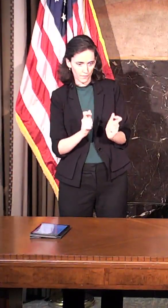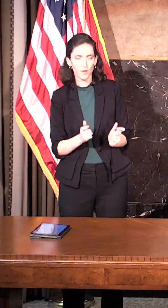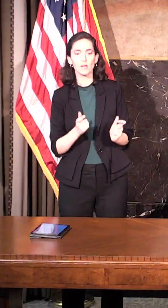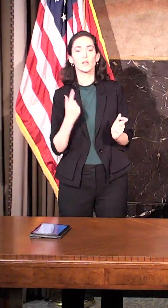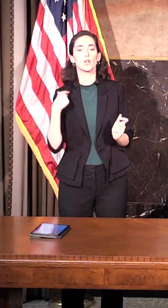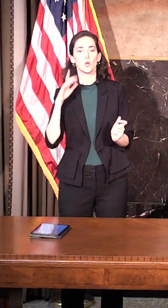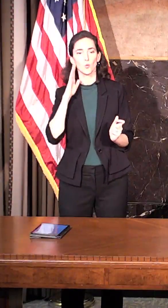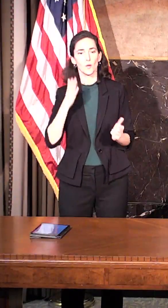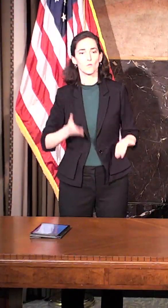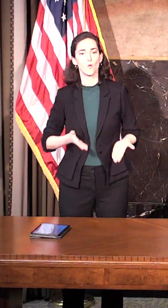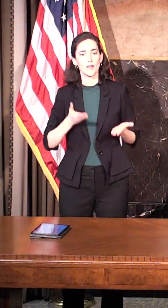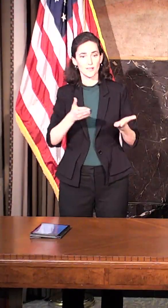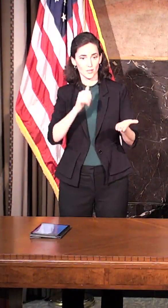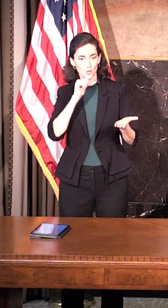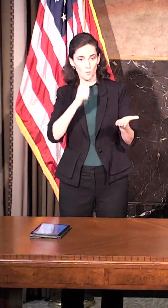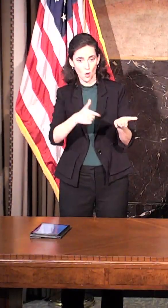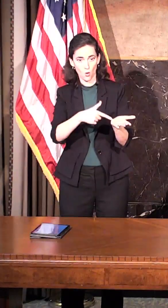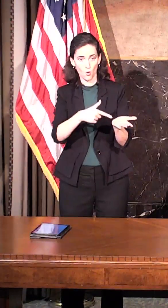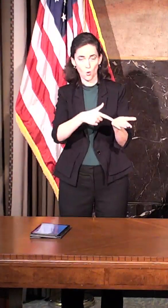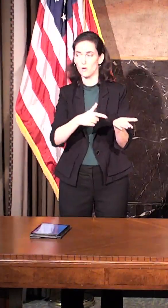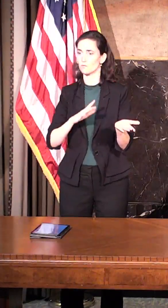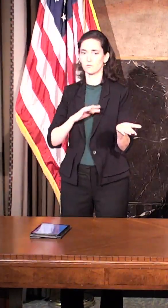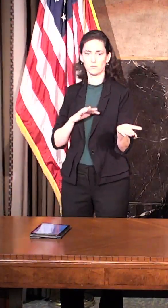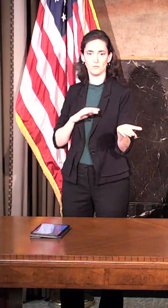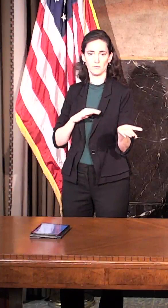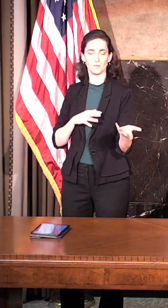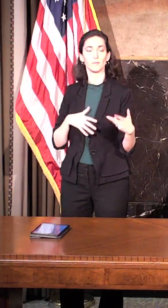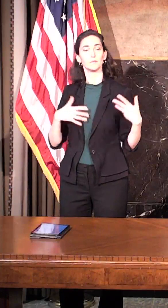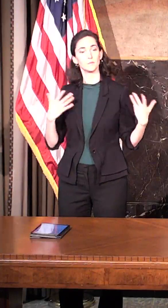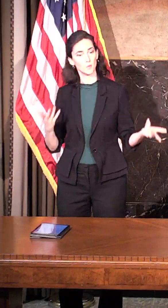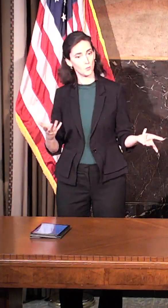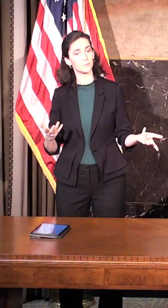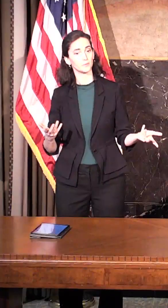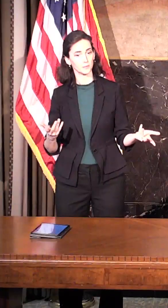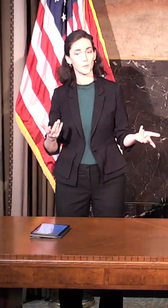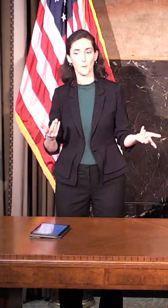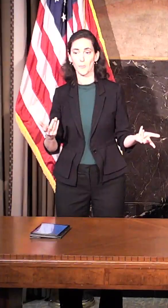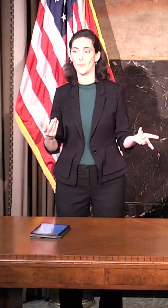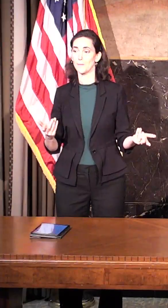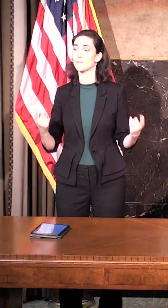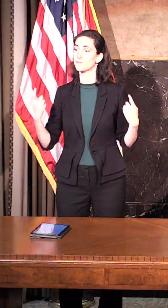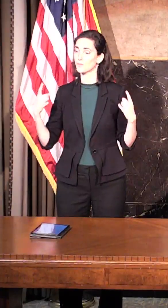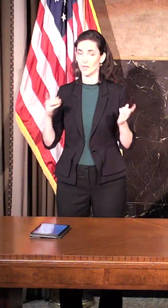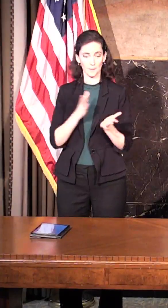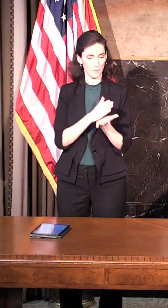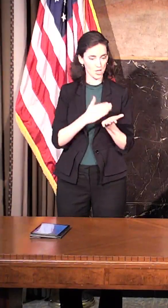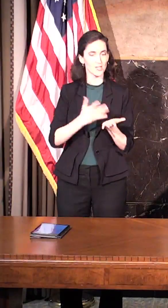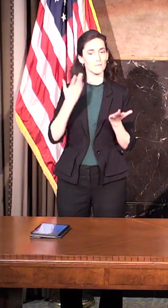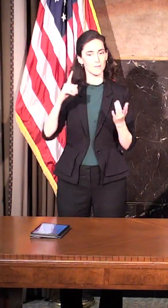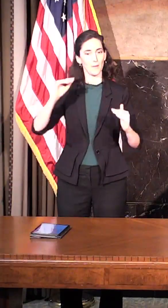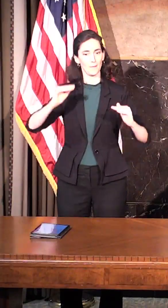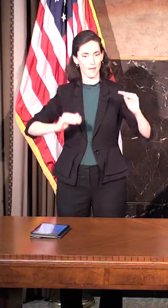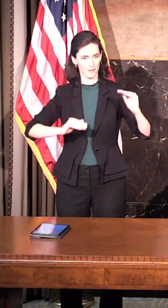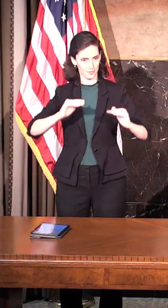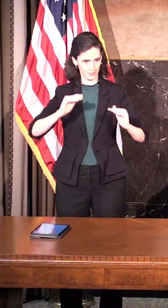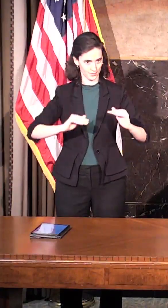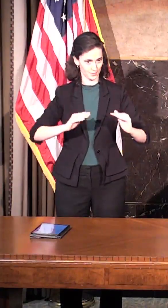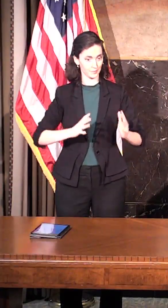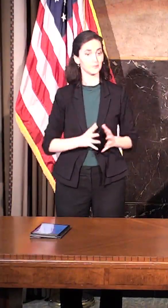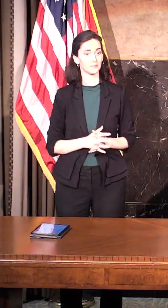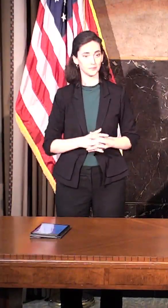on tomorrow. So we were able to balance the budget. We are